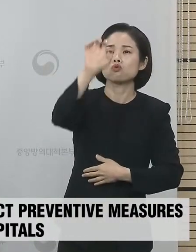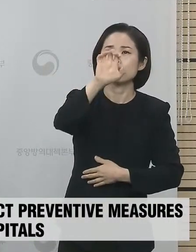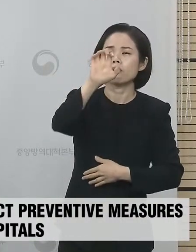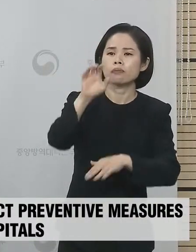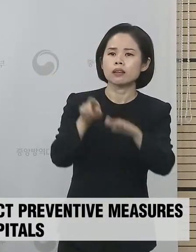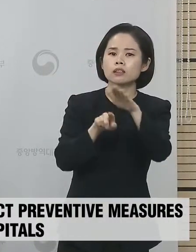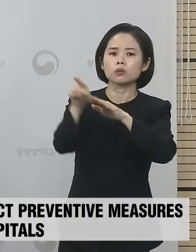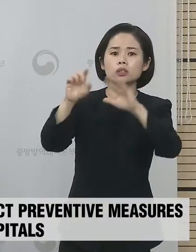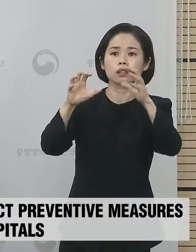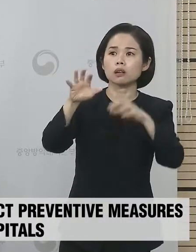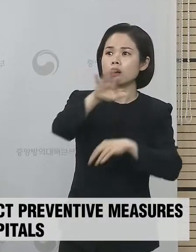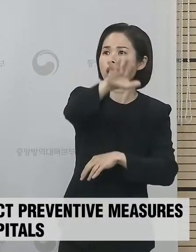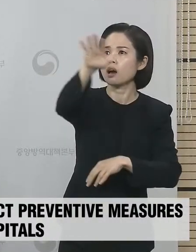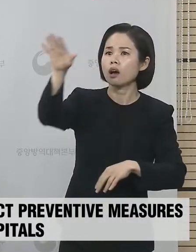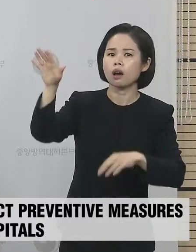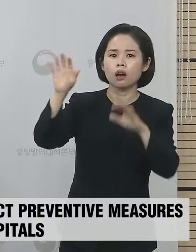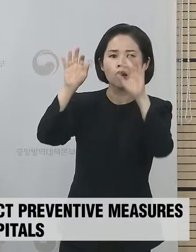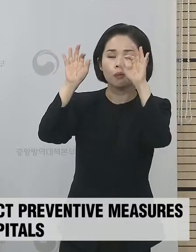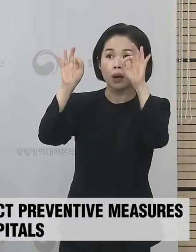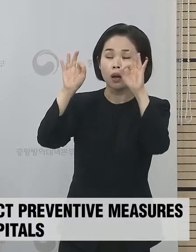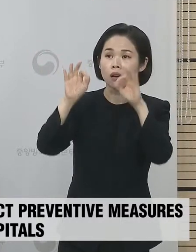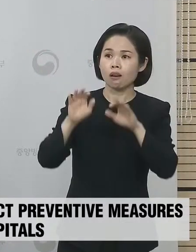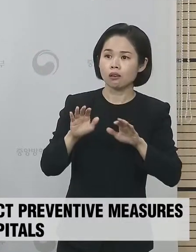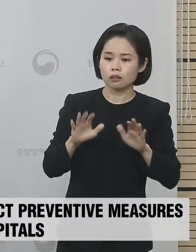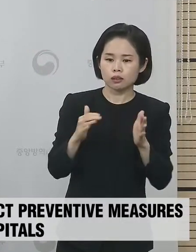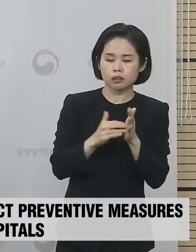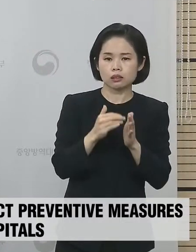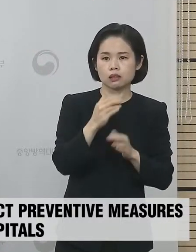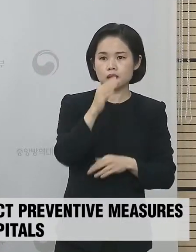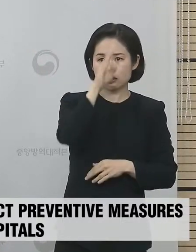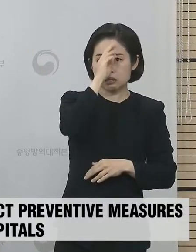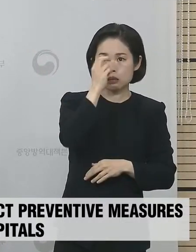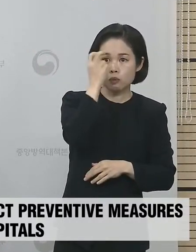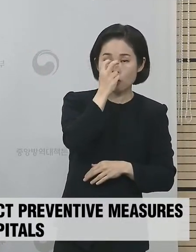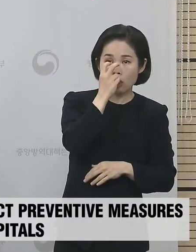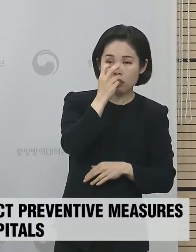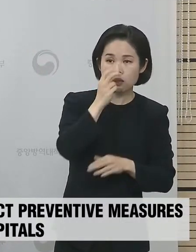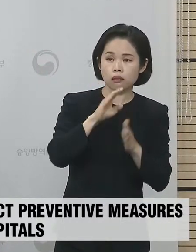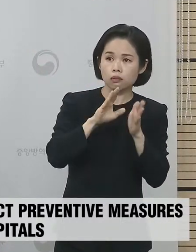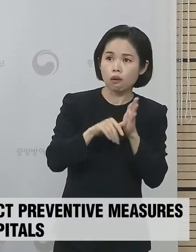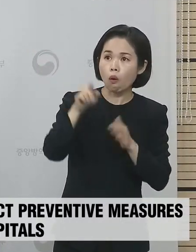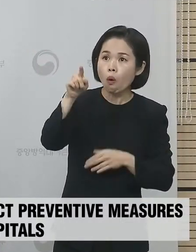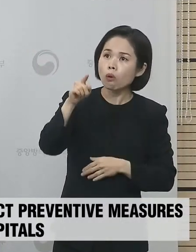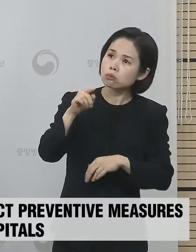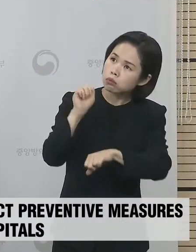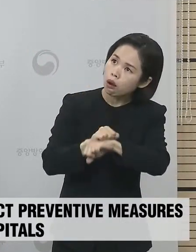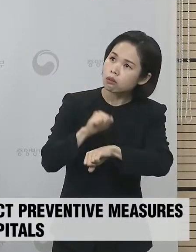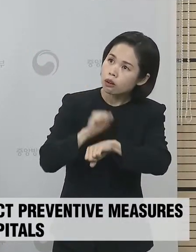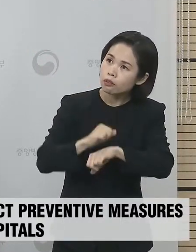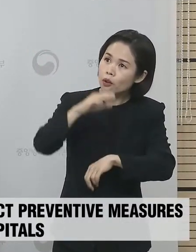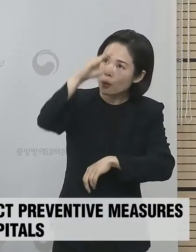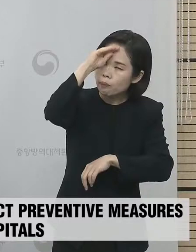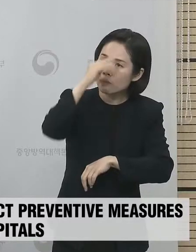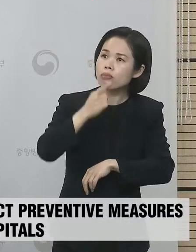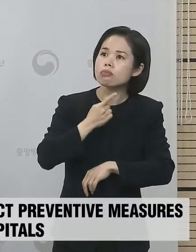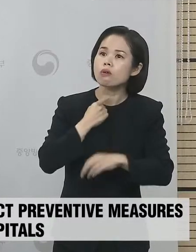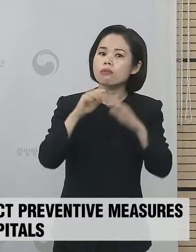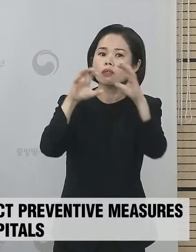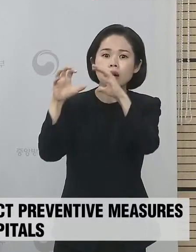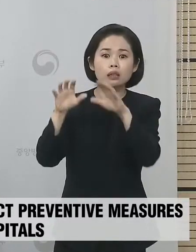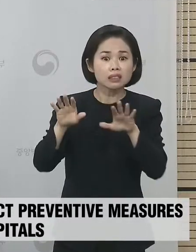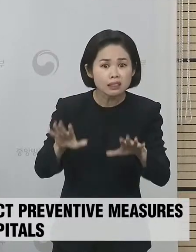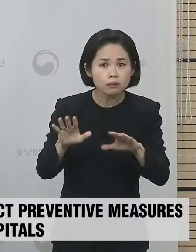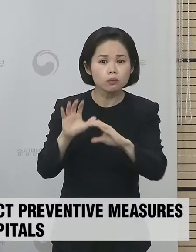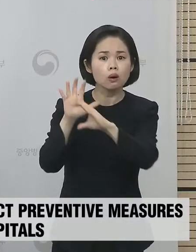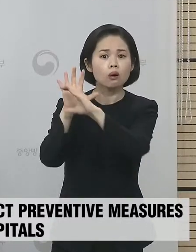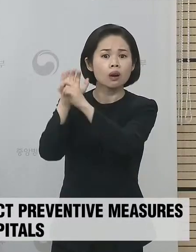COVID-19 spreading very fast in North America and many advanced countries in Europe, which are some